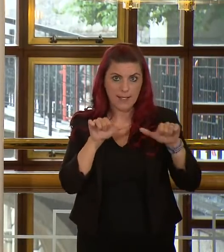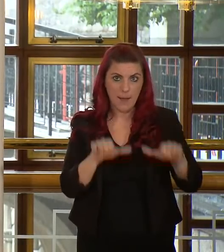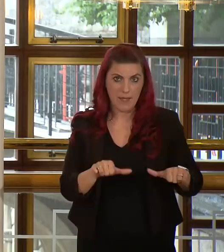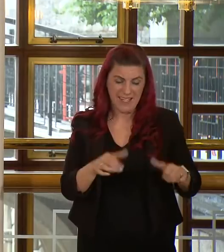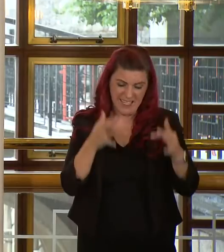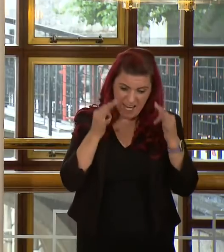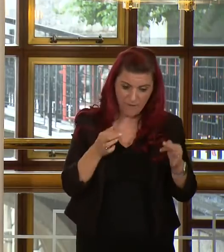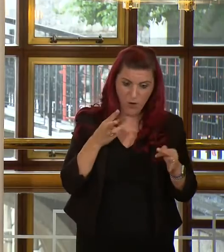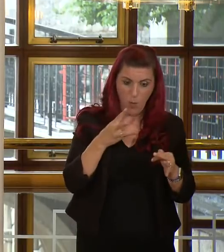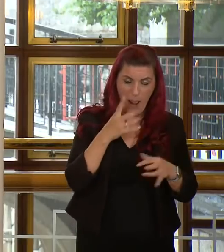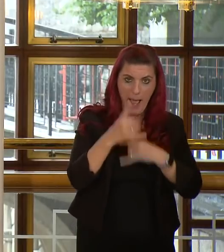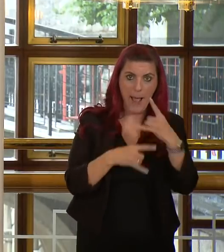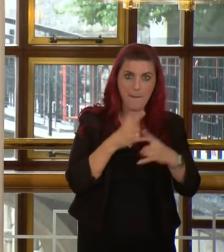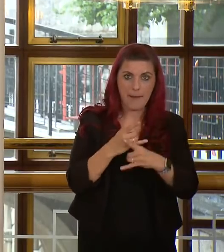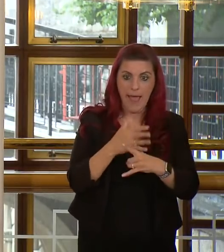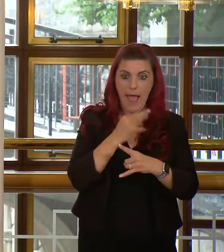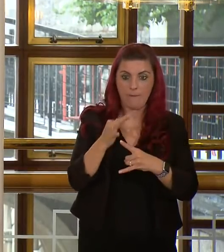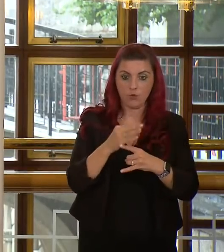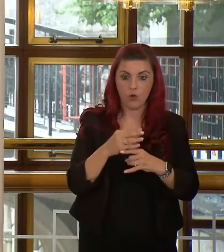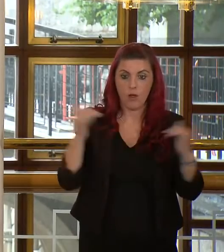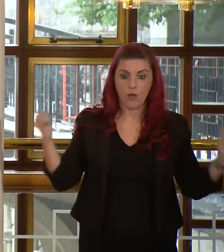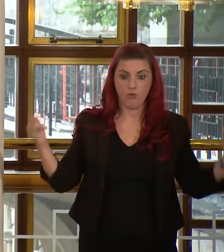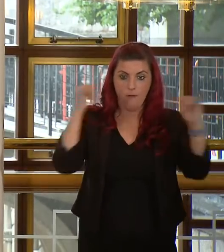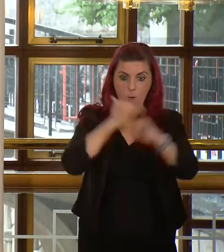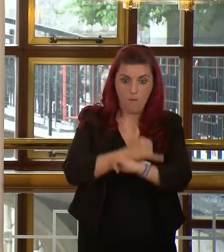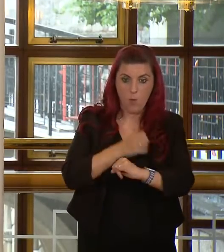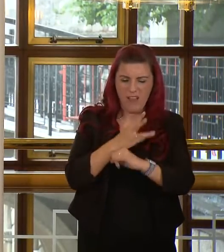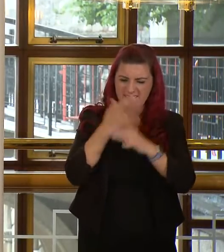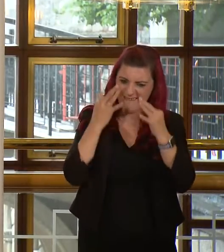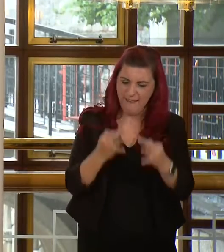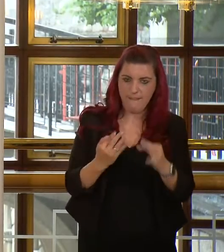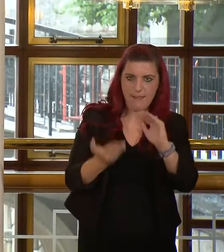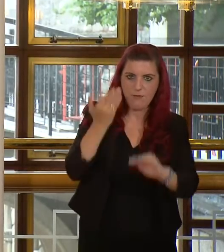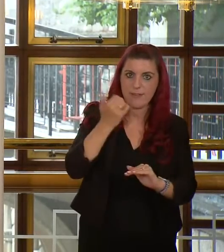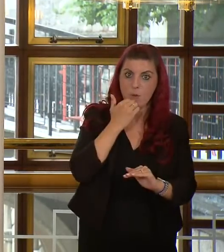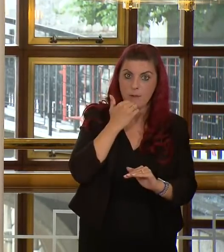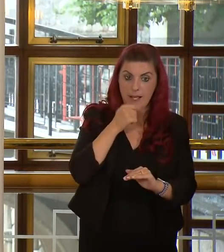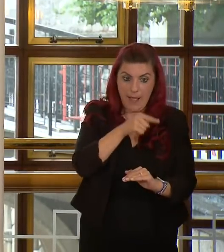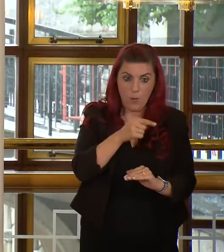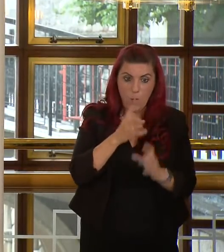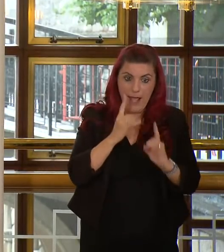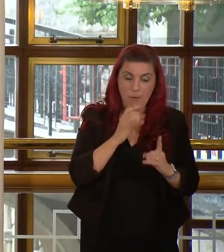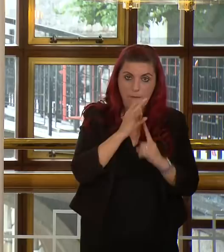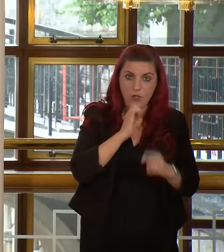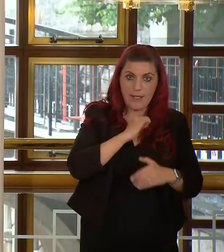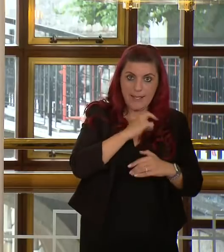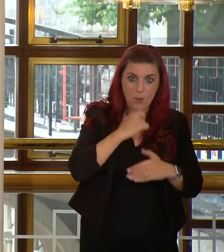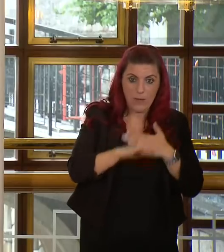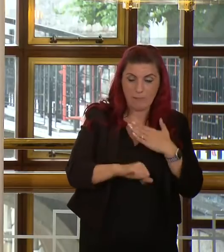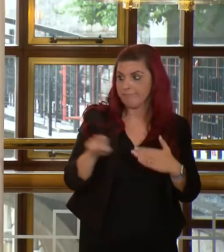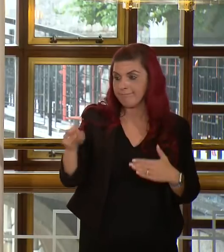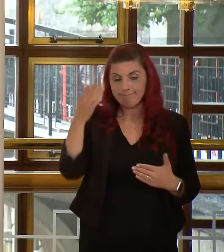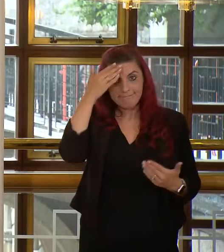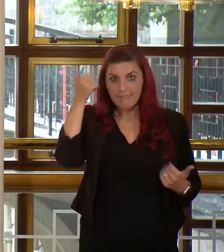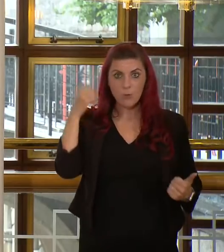see a rise in cases and possibly deaths by reopening the skies? I think, I don't know that for certain.